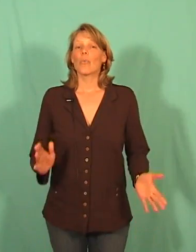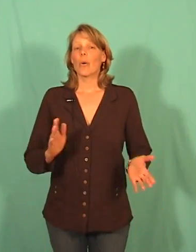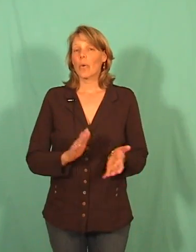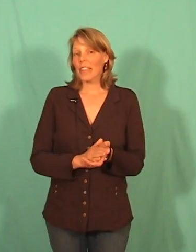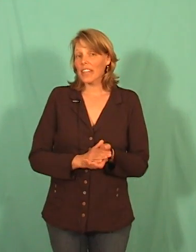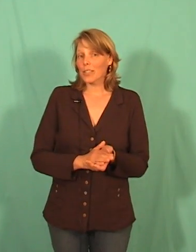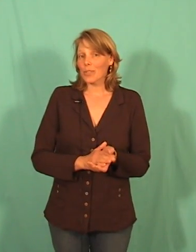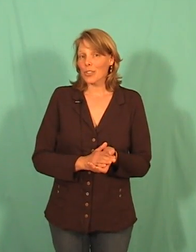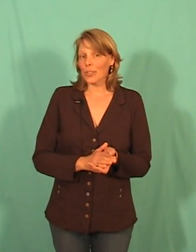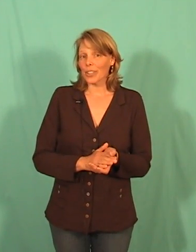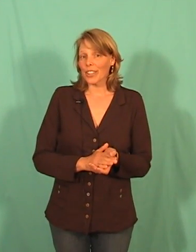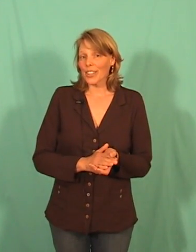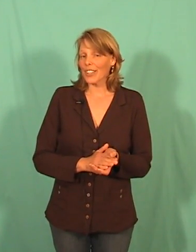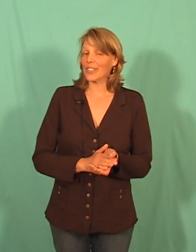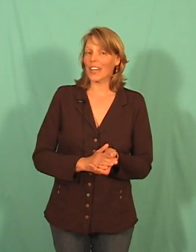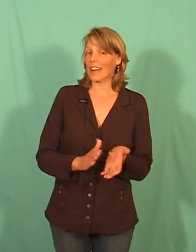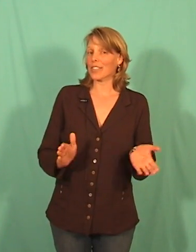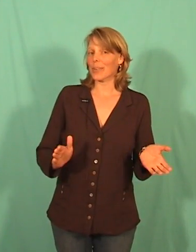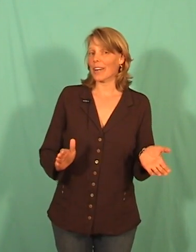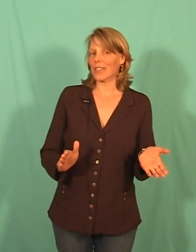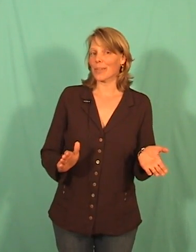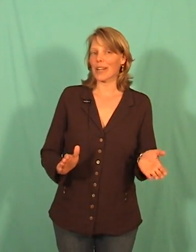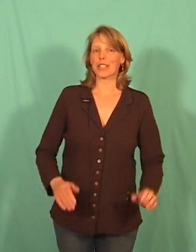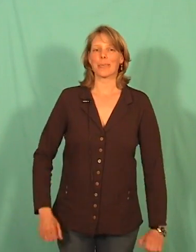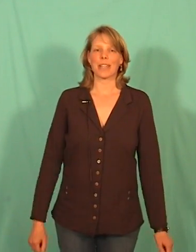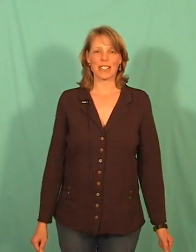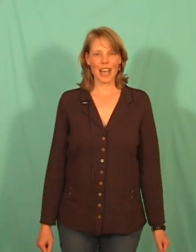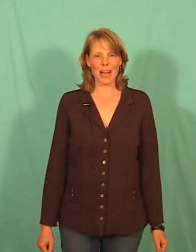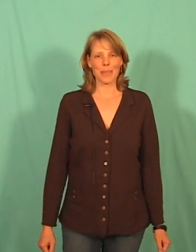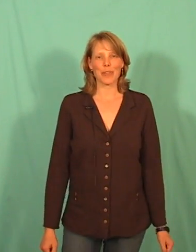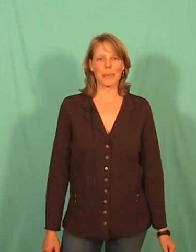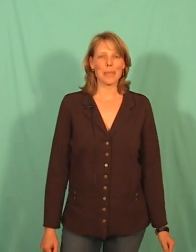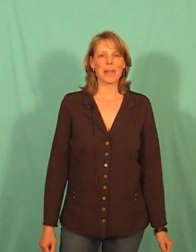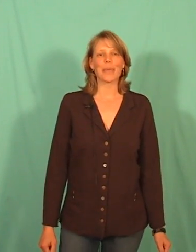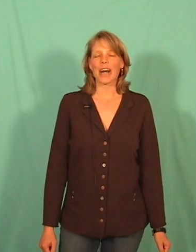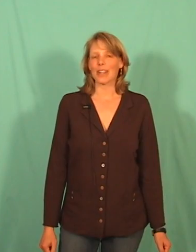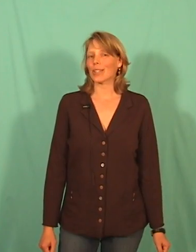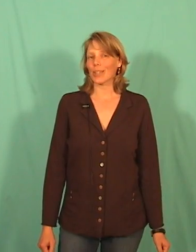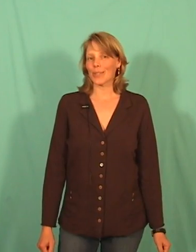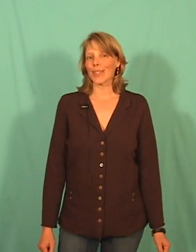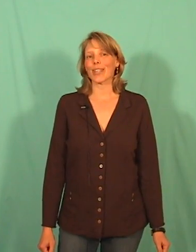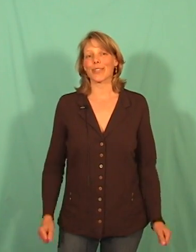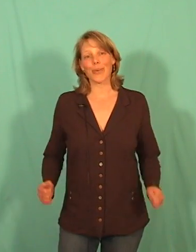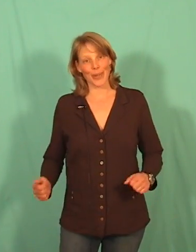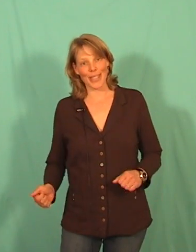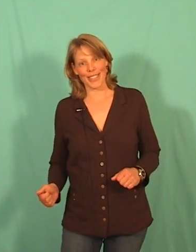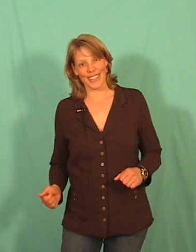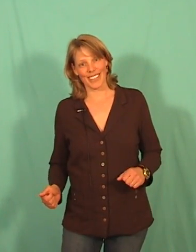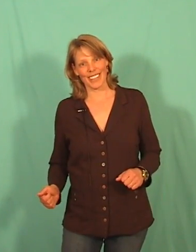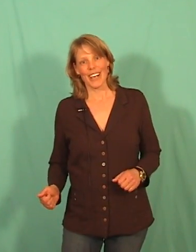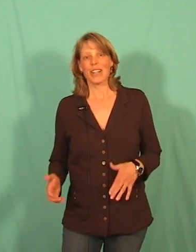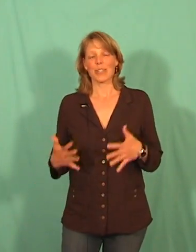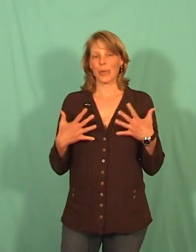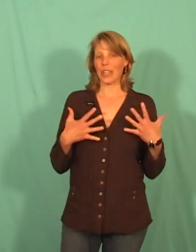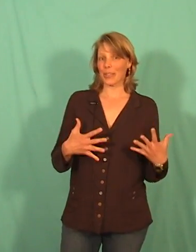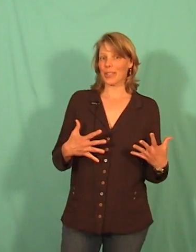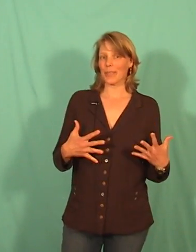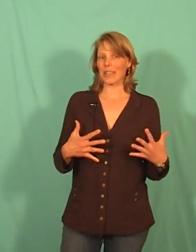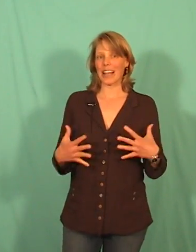Well, one thing's for sure, you don't have to go out of your way to spend time with your baby around clothes and toys. So here are some signs